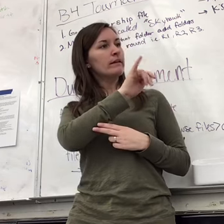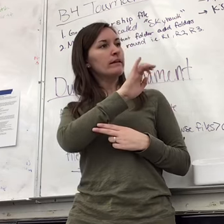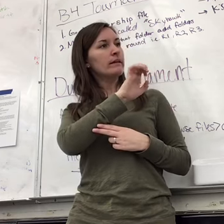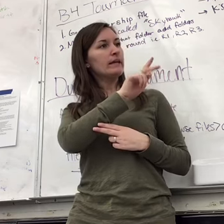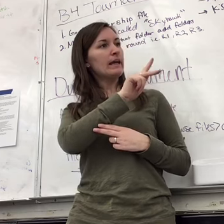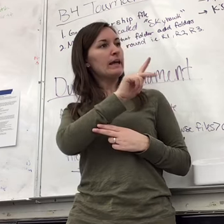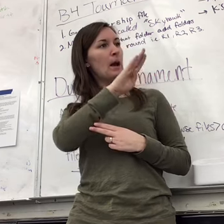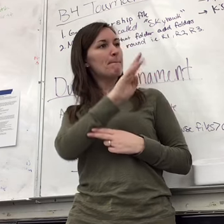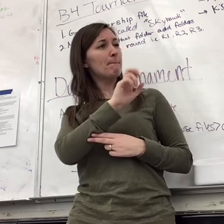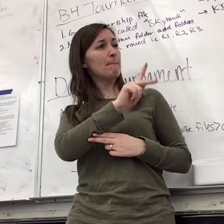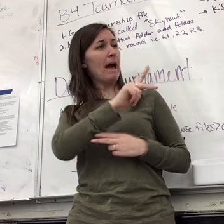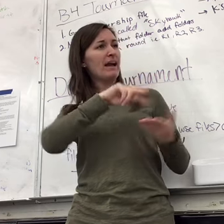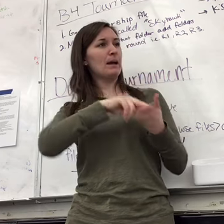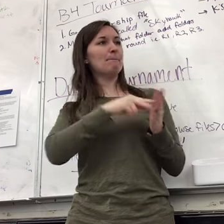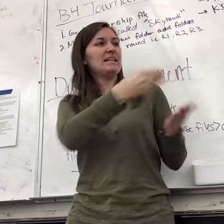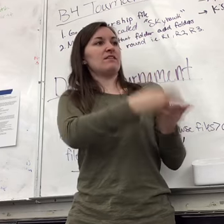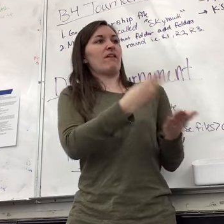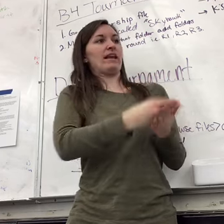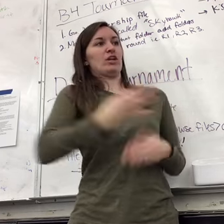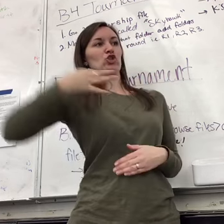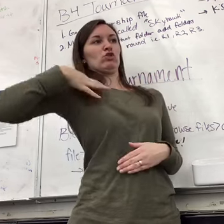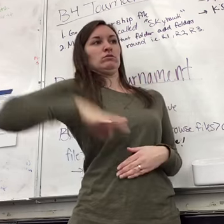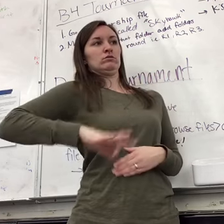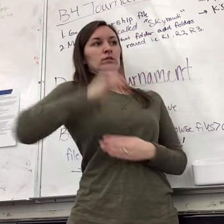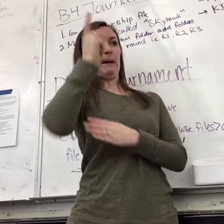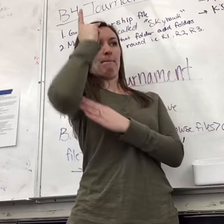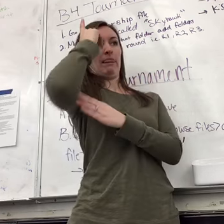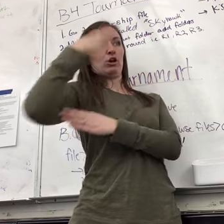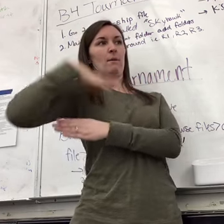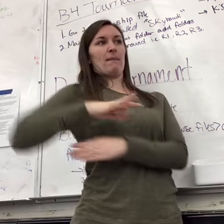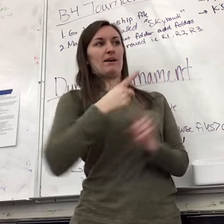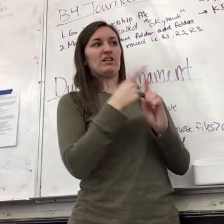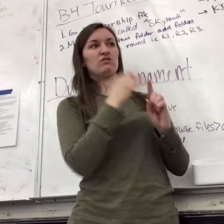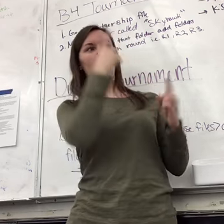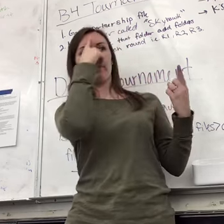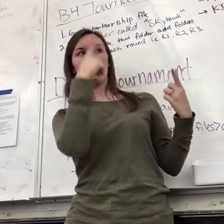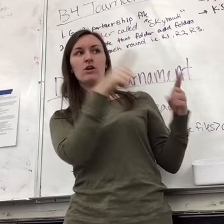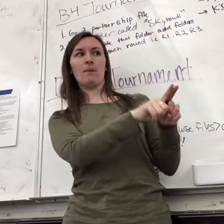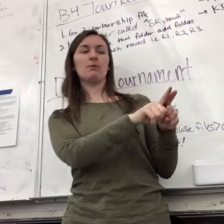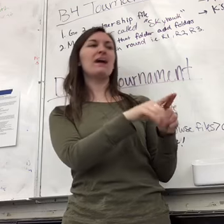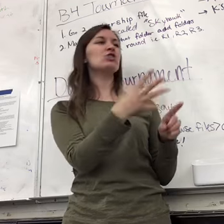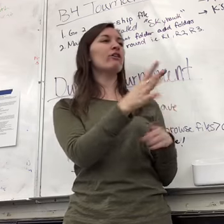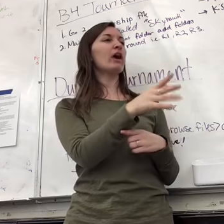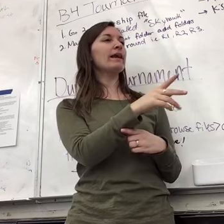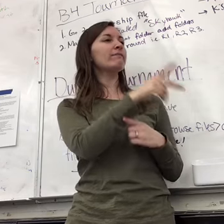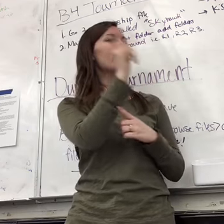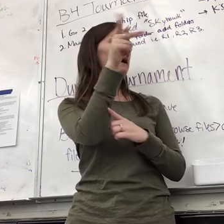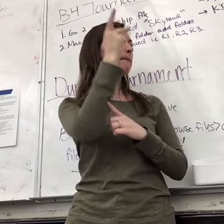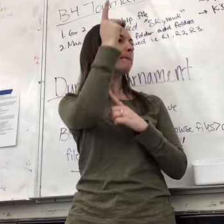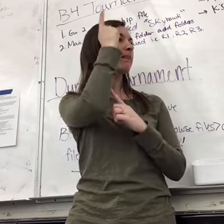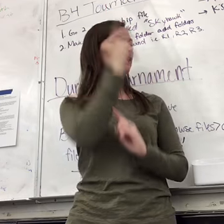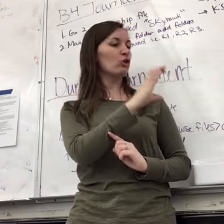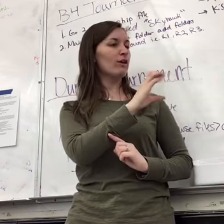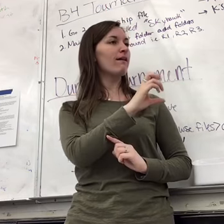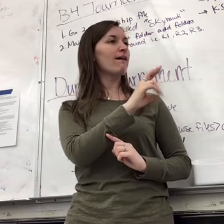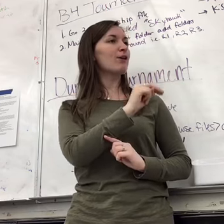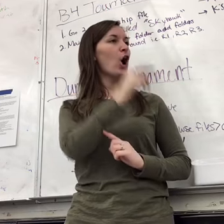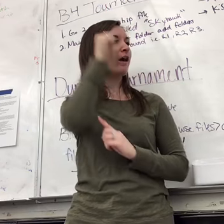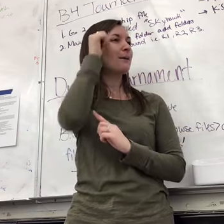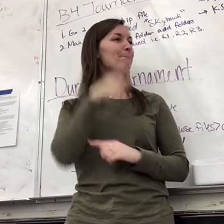from being willing to compromise with the North. So what ends up happening is they're kind of the political con men of the South, and they kind of trick everybody in the